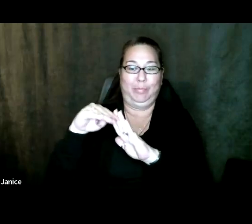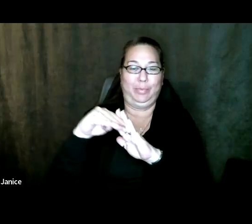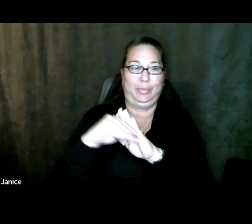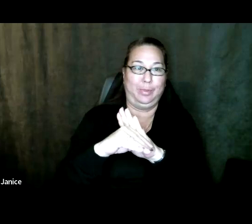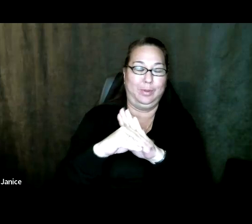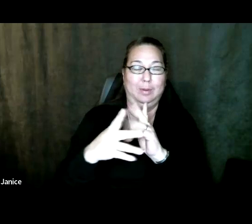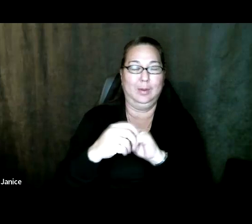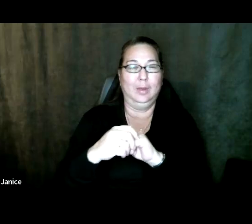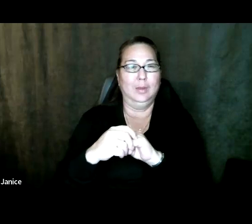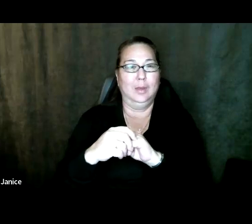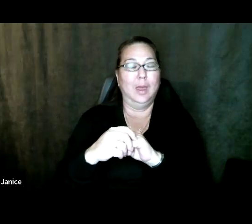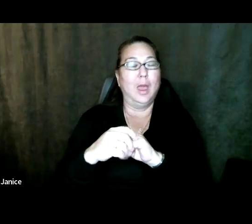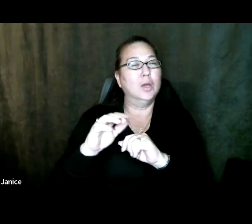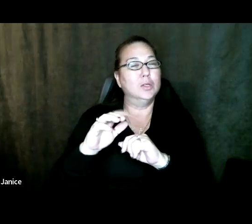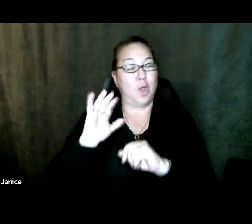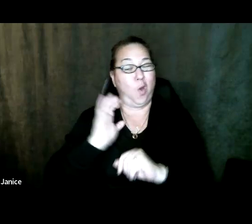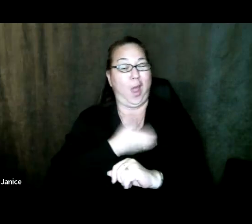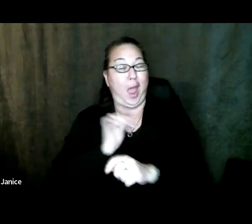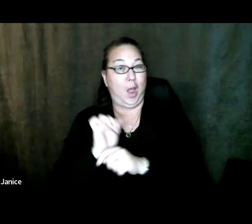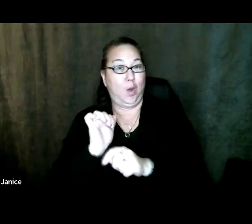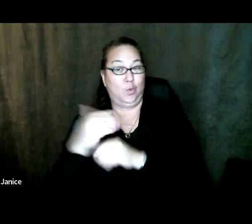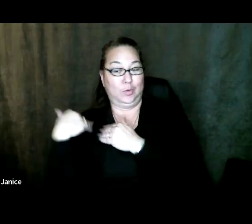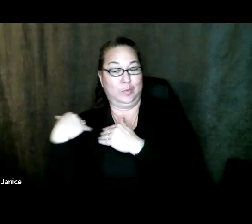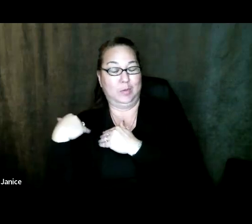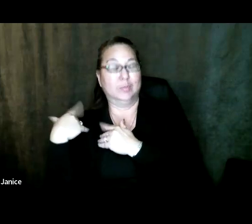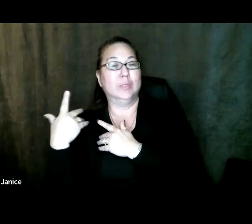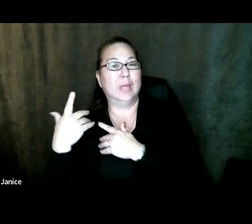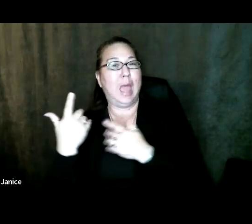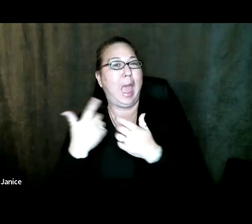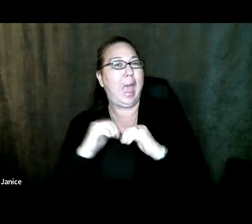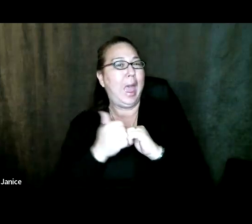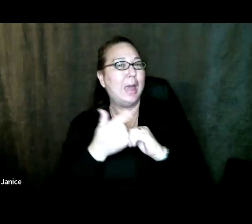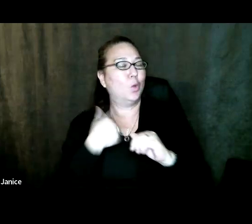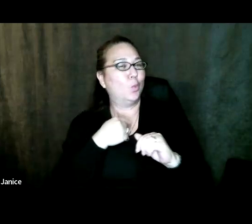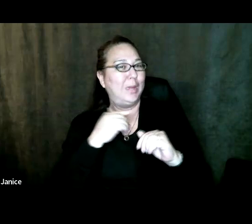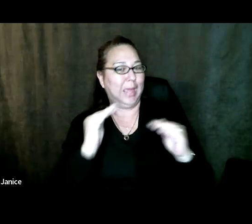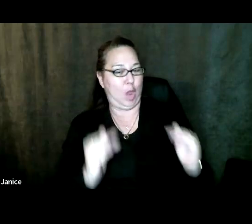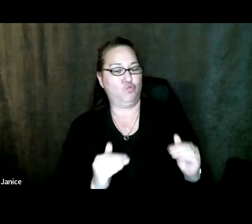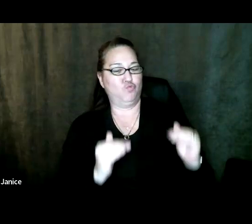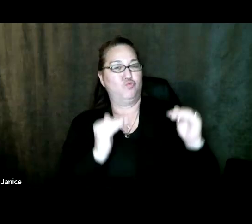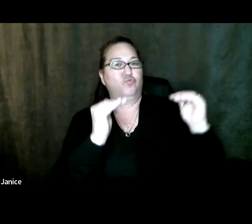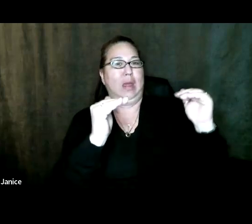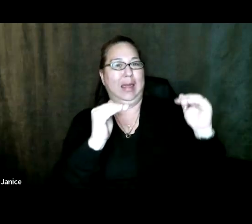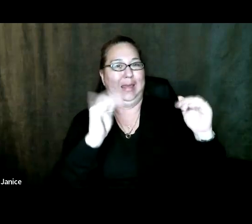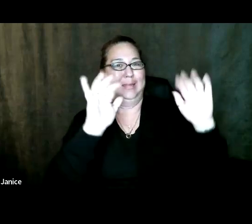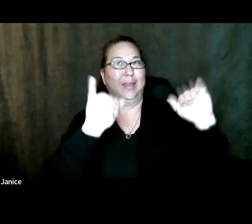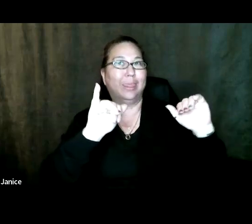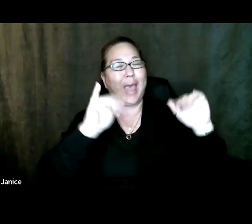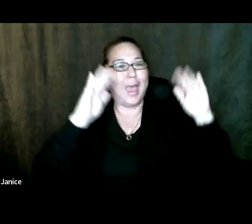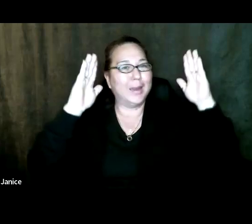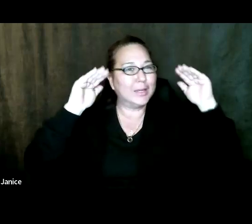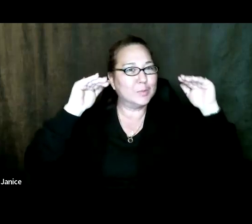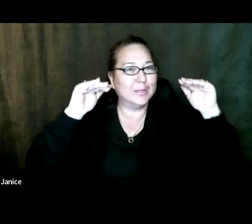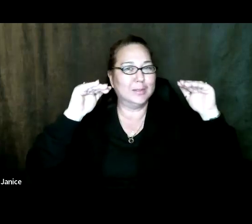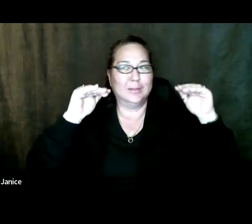raise expectations while maintaining the wonderful sense of belonging and access for all students across